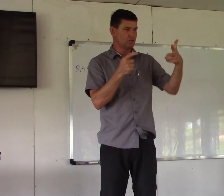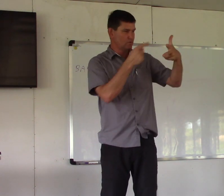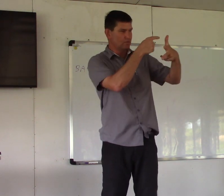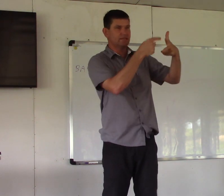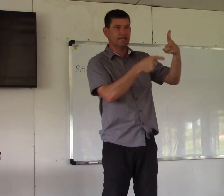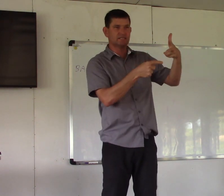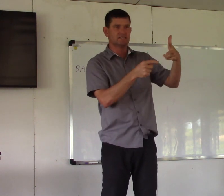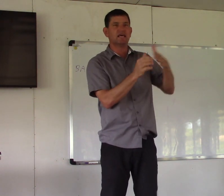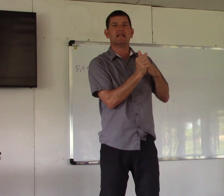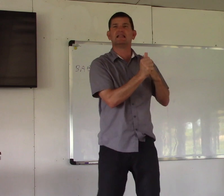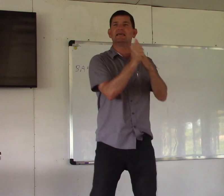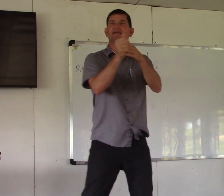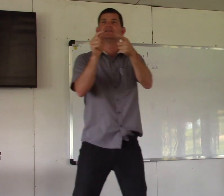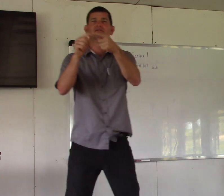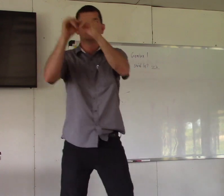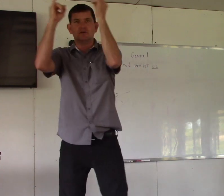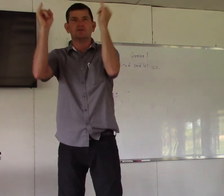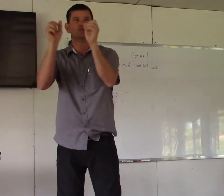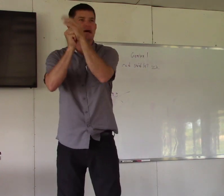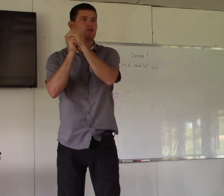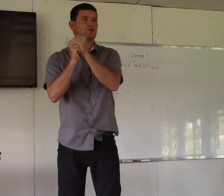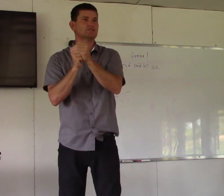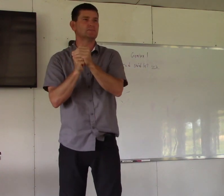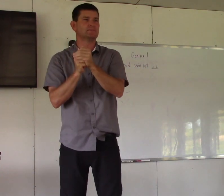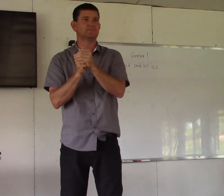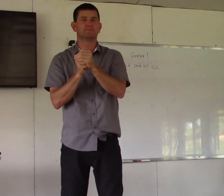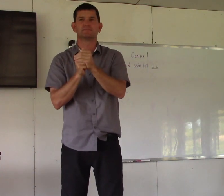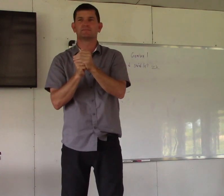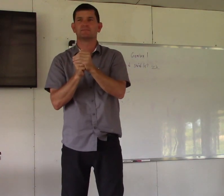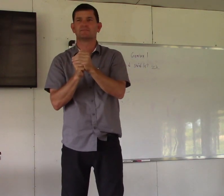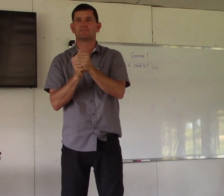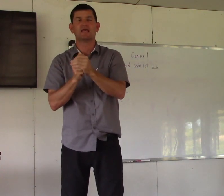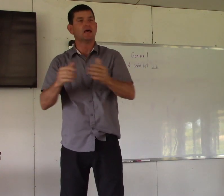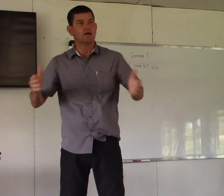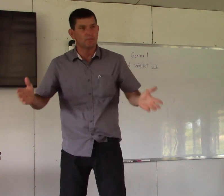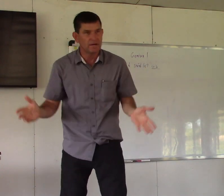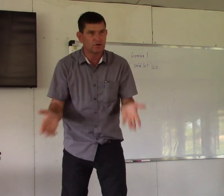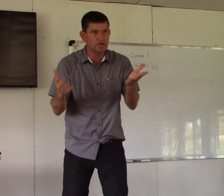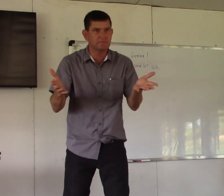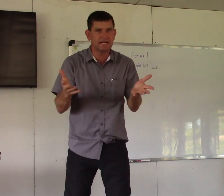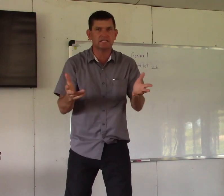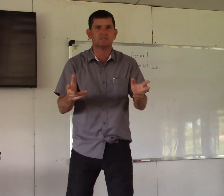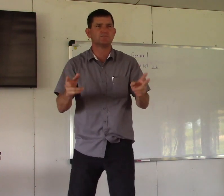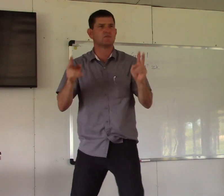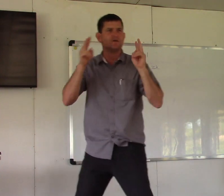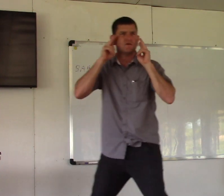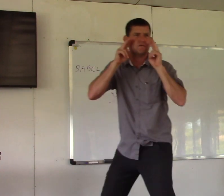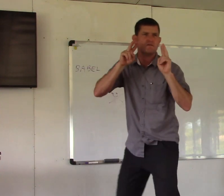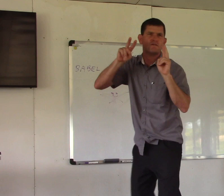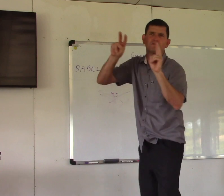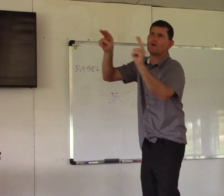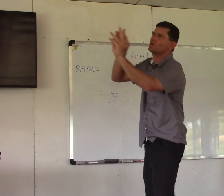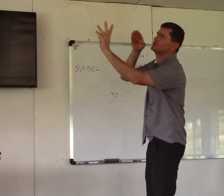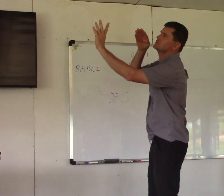Three things, leave, not to worship. My encouragement is, focus.